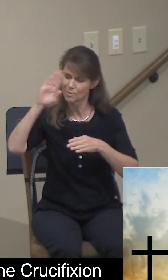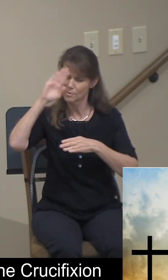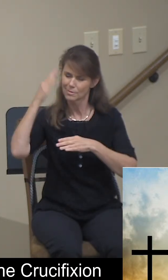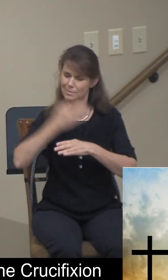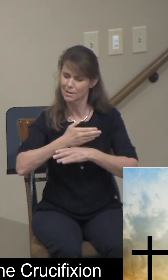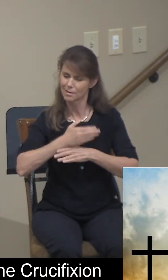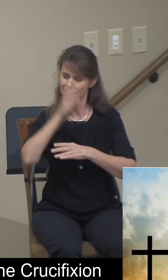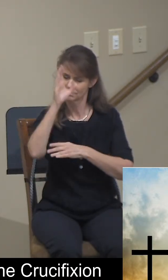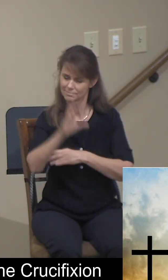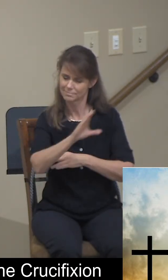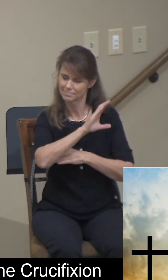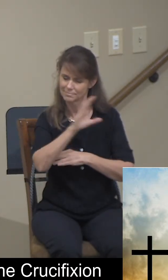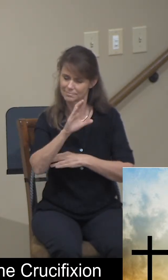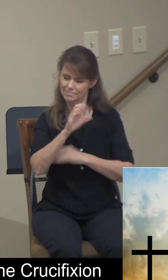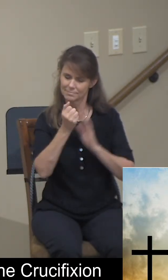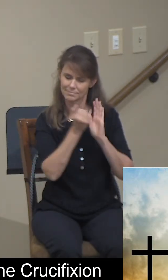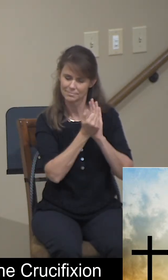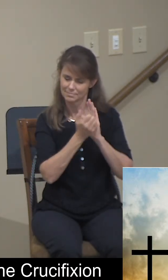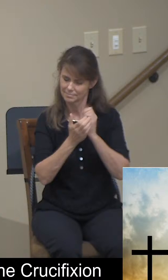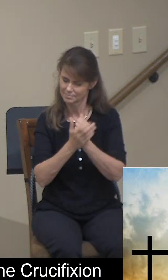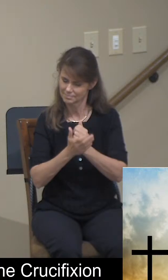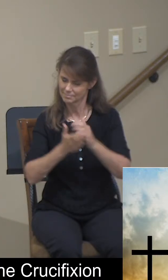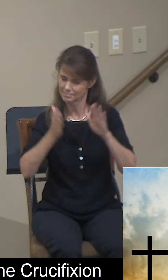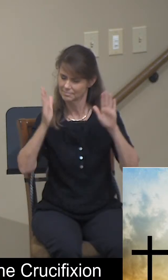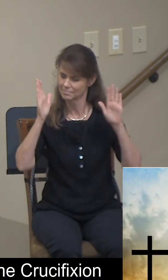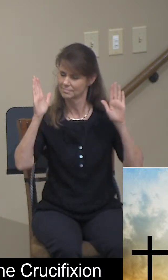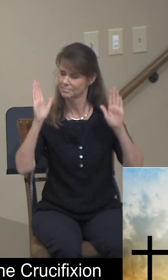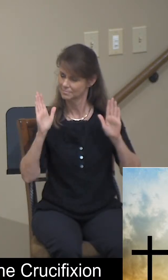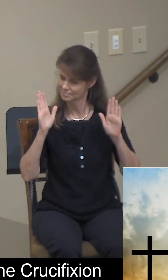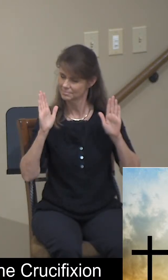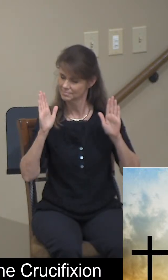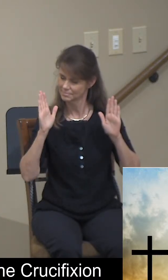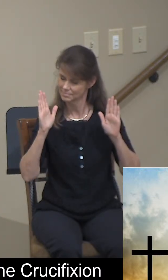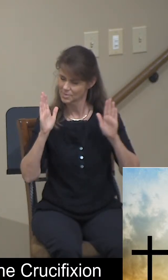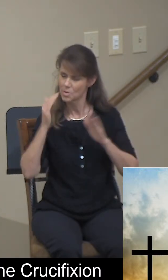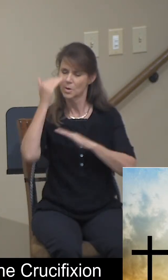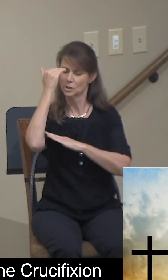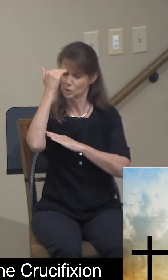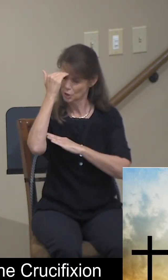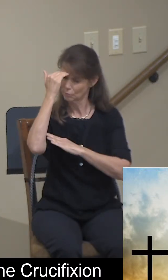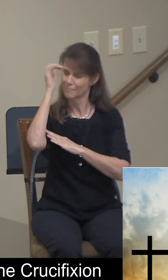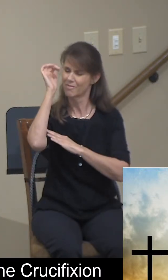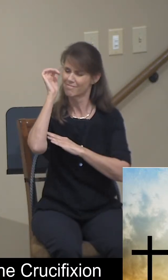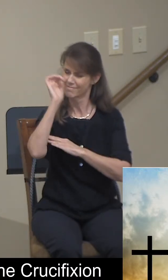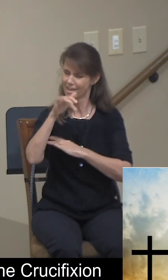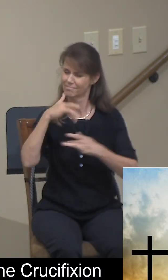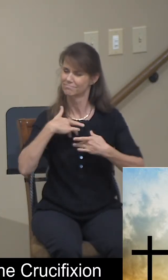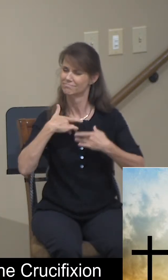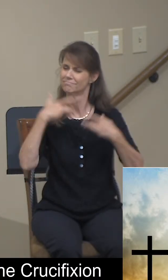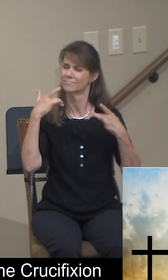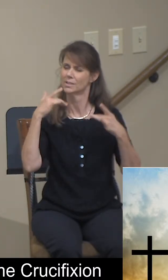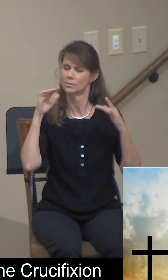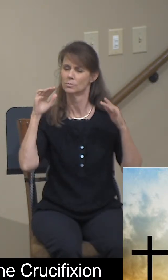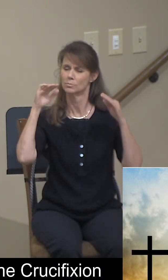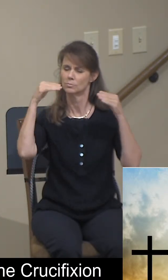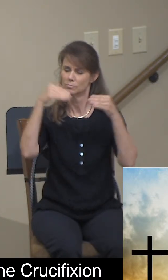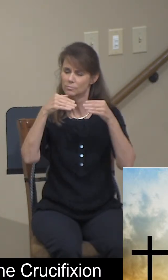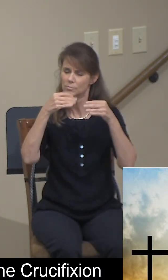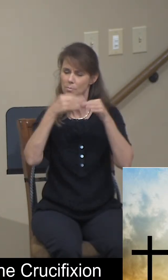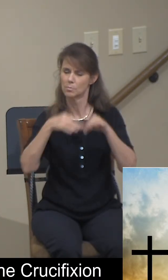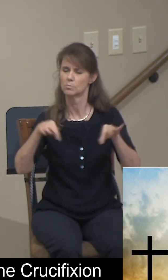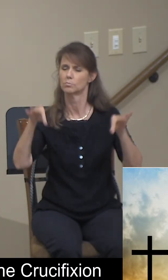Son. Father, we know what a centrally important event this is in the world,